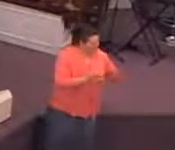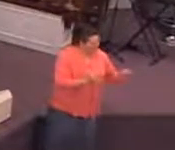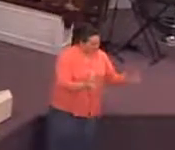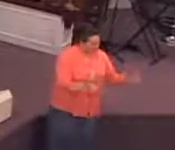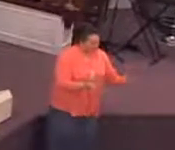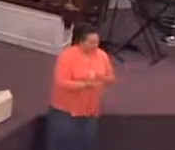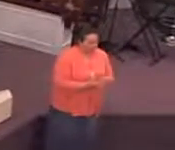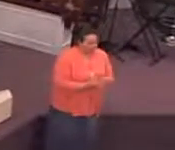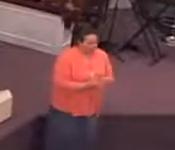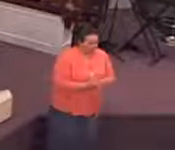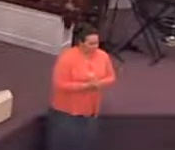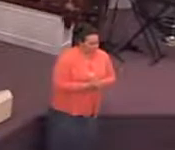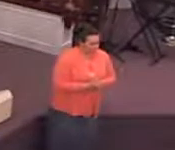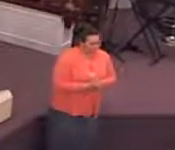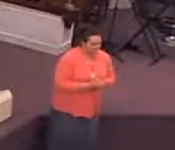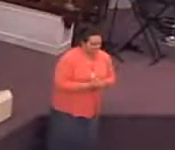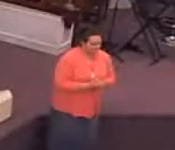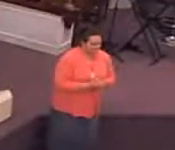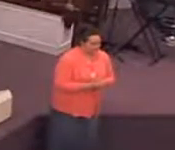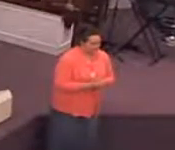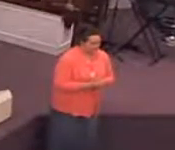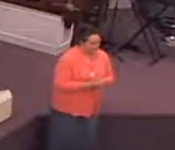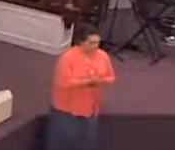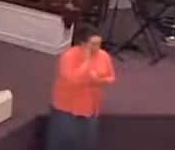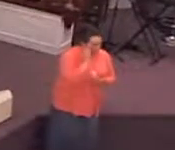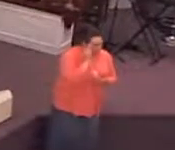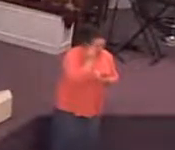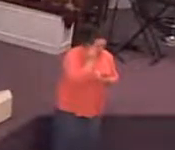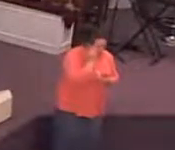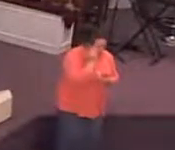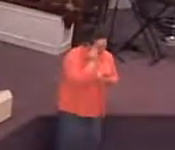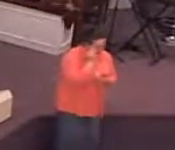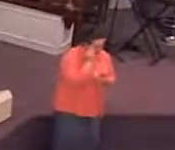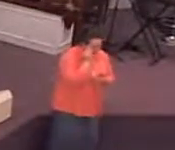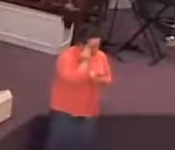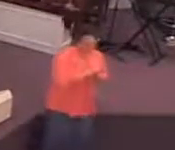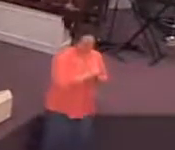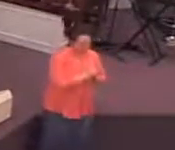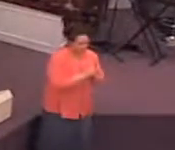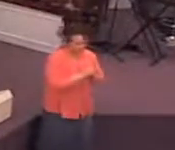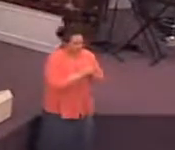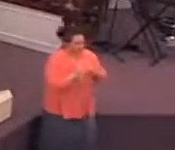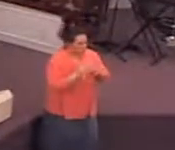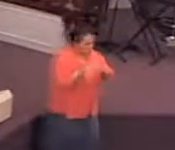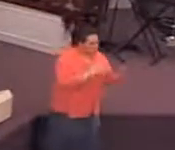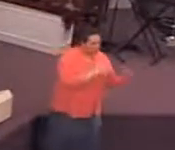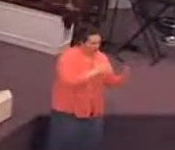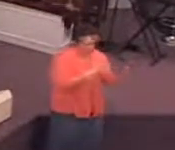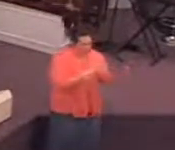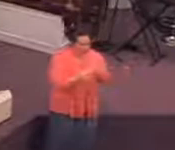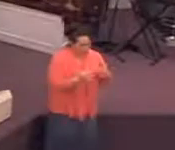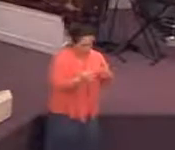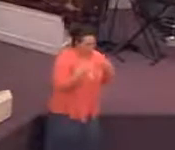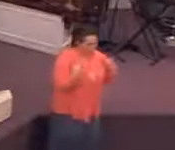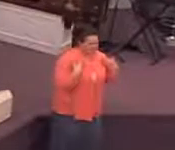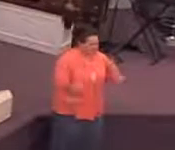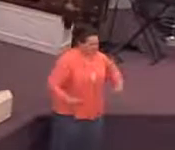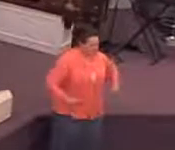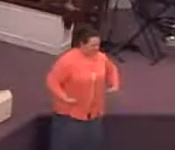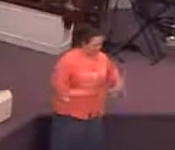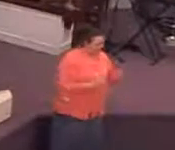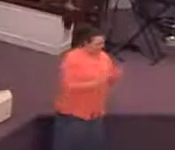perhaps bringing a little greater awareness to the fact that we wrestle not against flesh and blood. We don't fight against